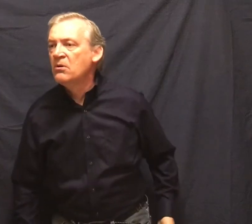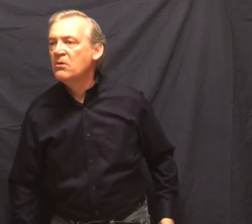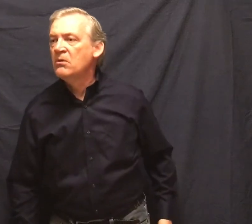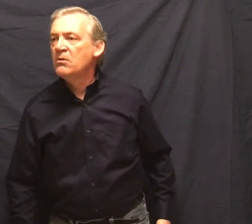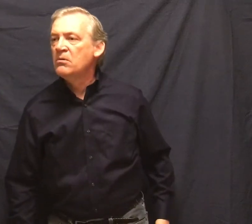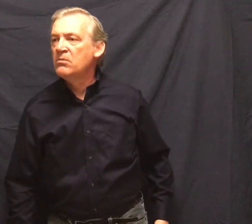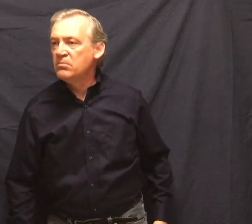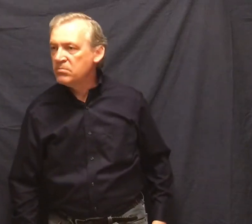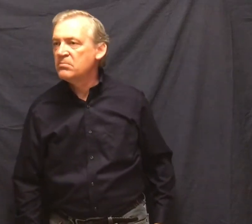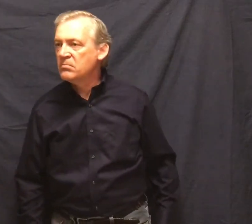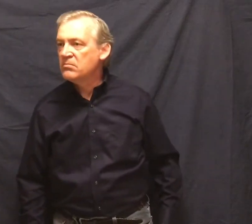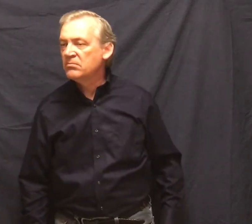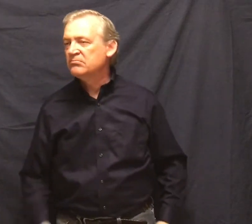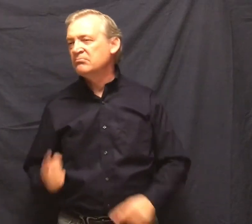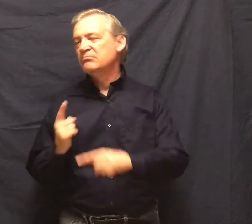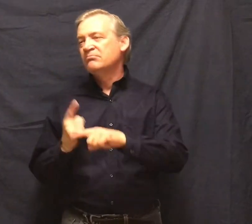And we got friends, that's what we got.